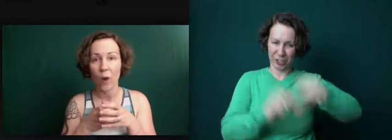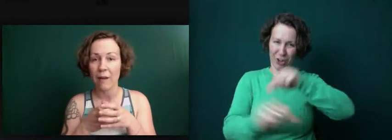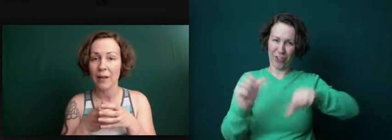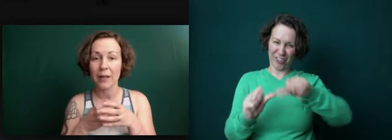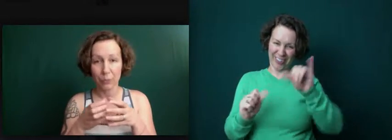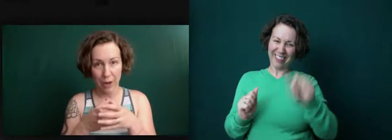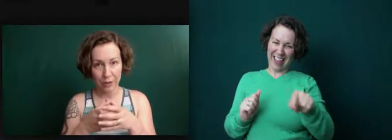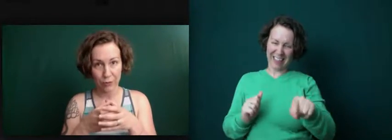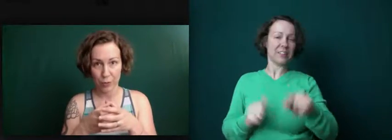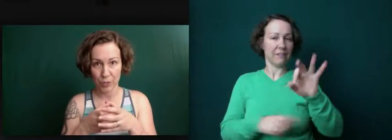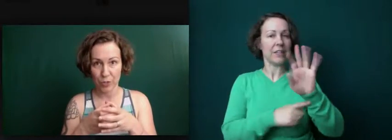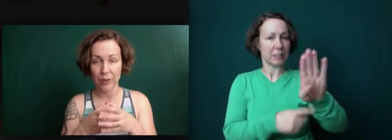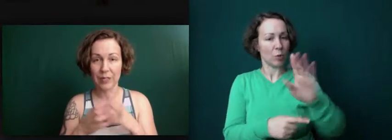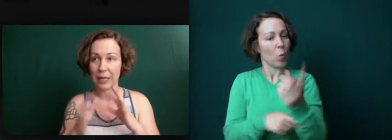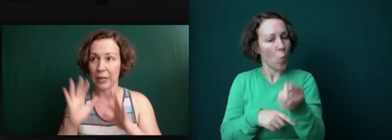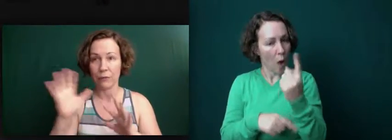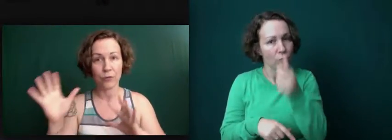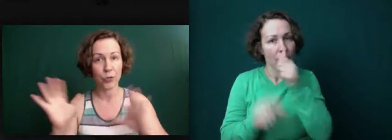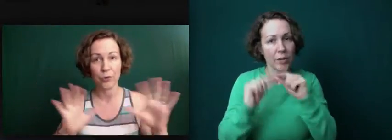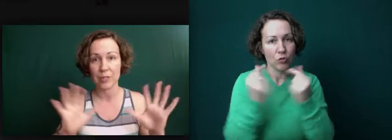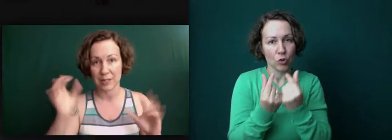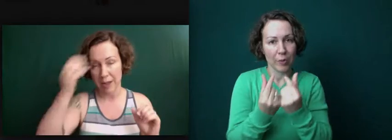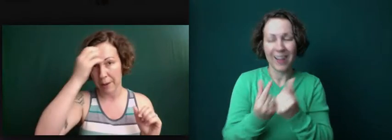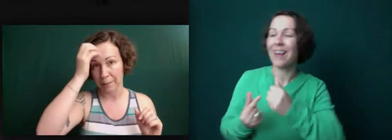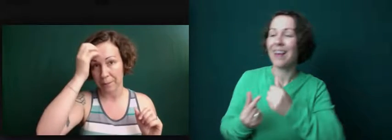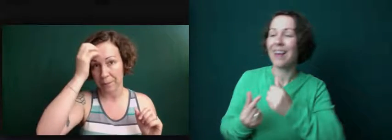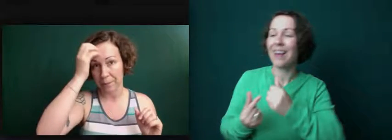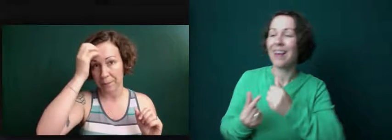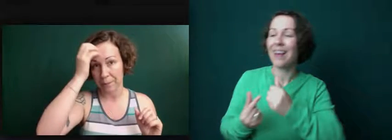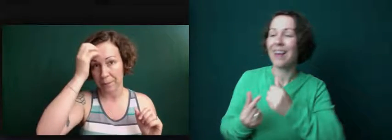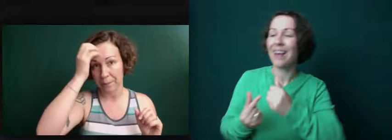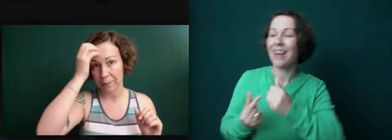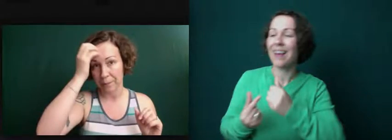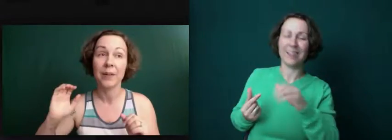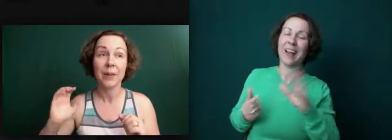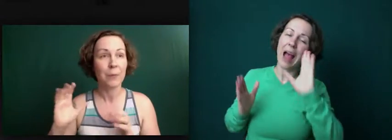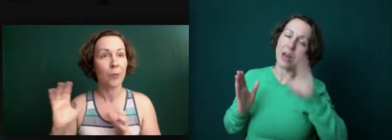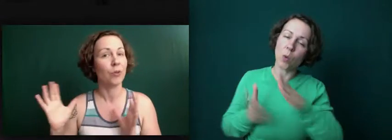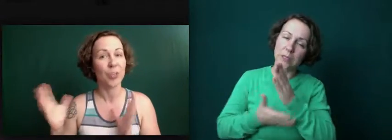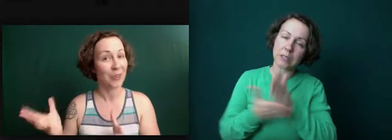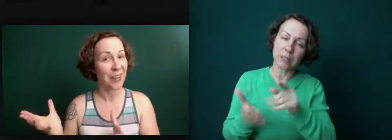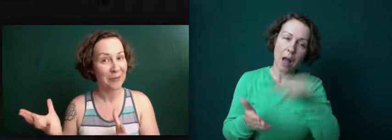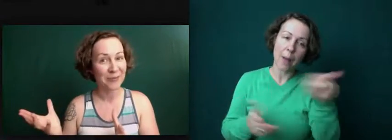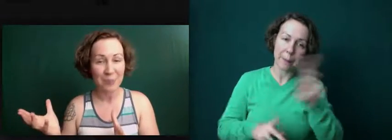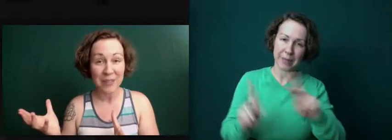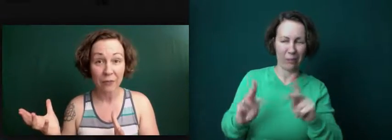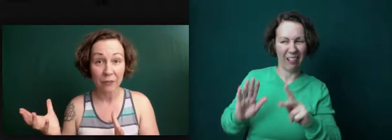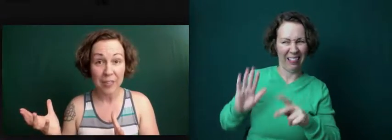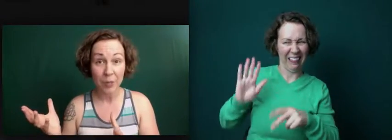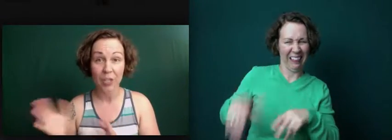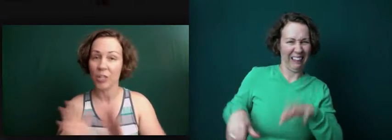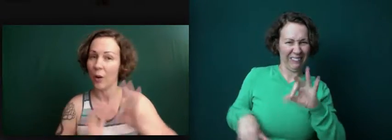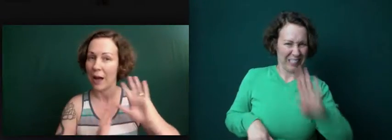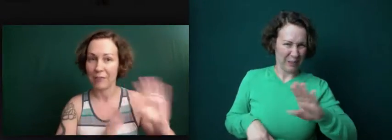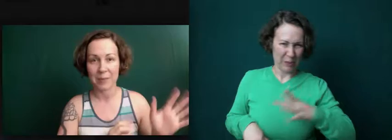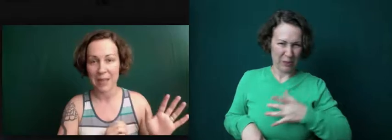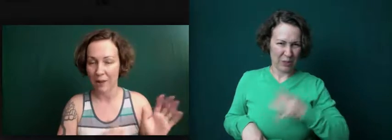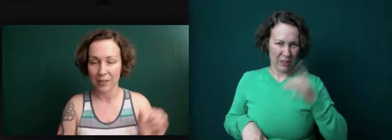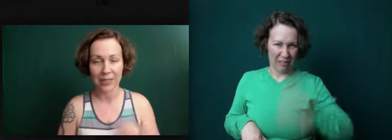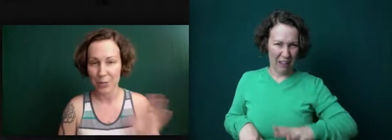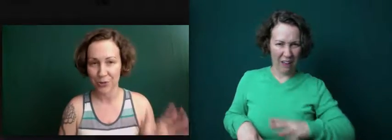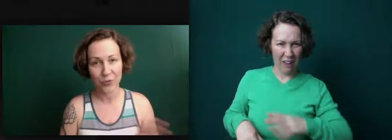be in one private group, so you don't have to get confused. Some people don't love to be on Facebook. You don't